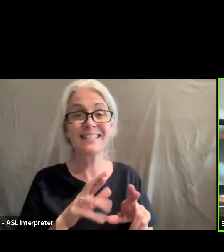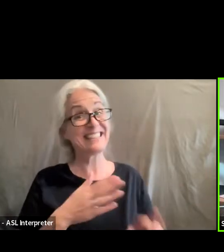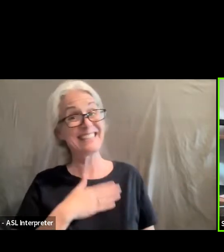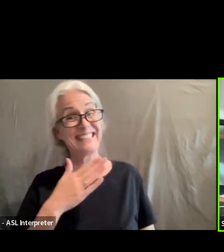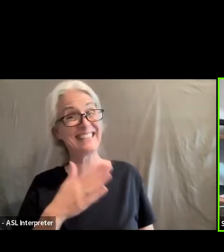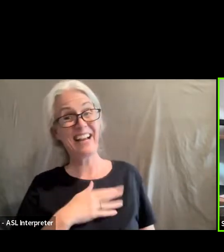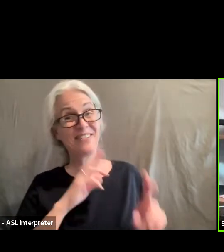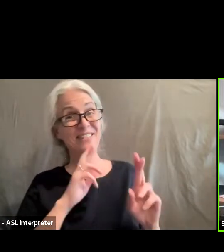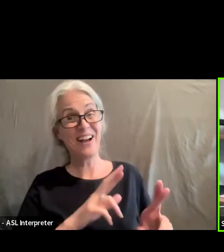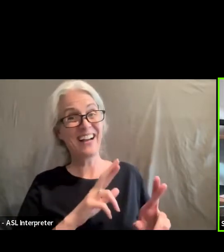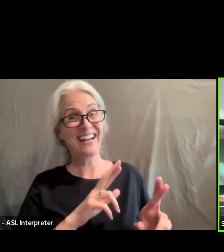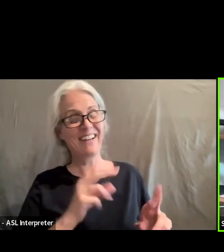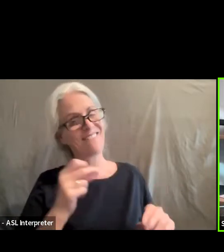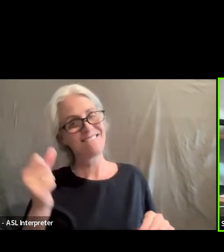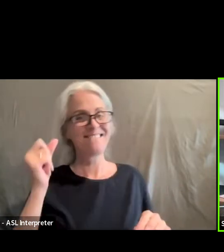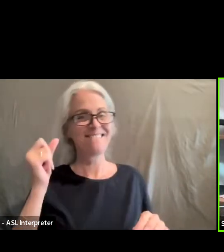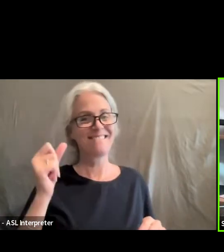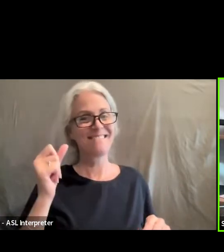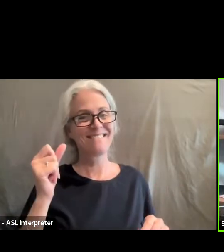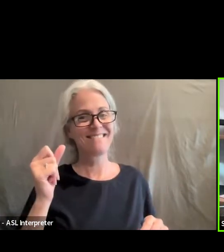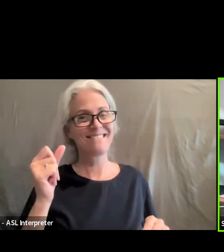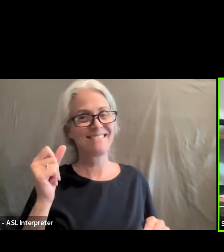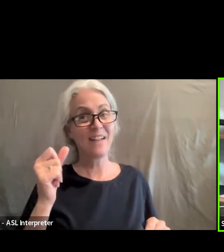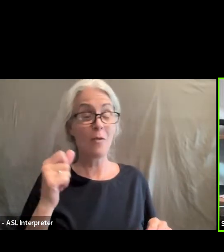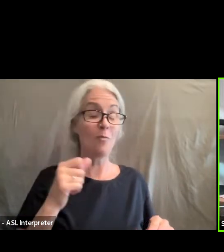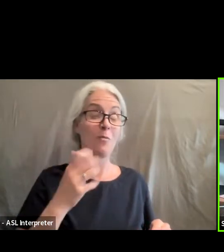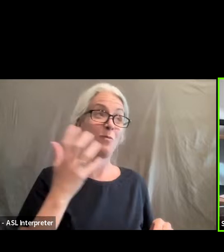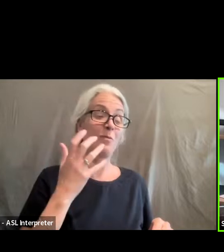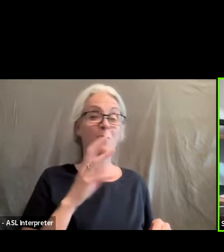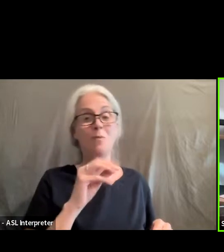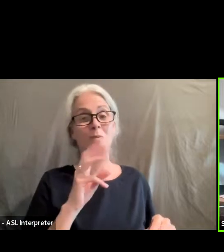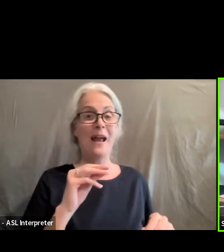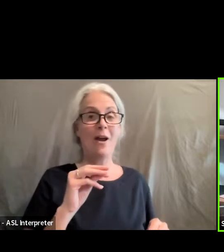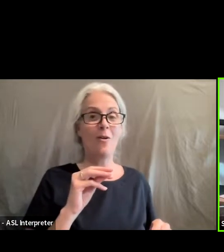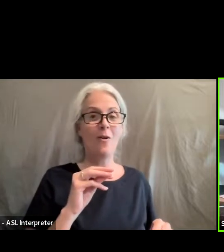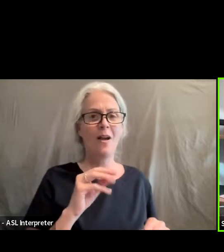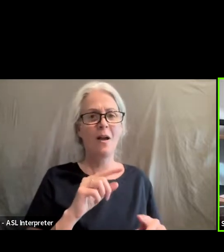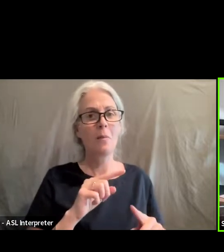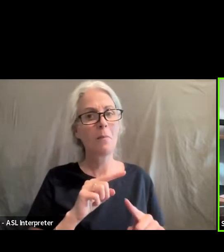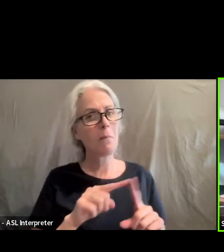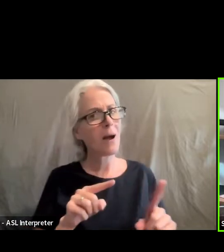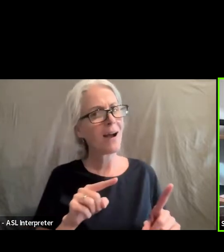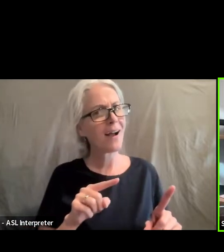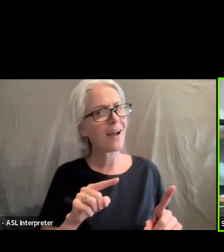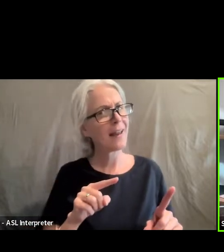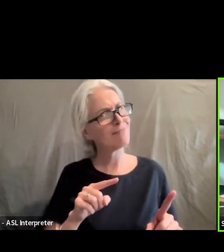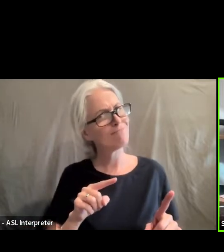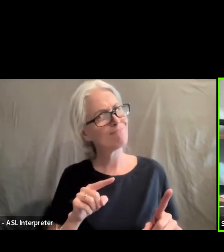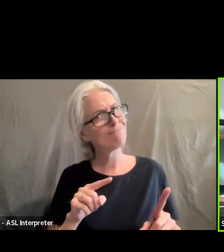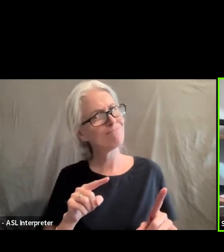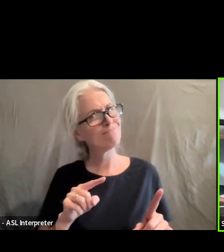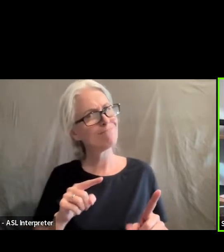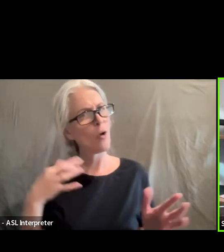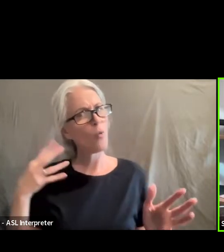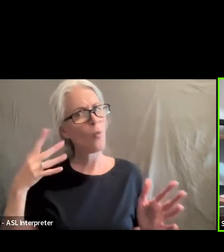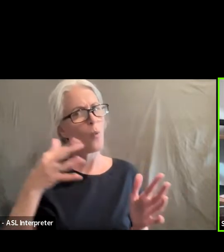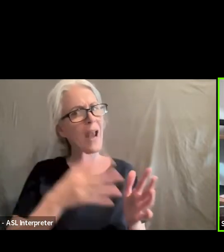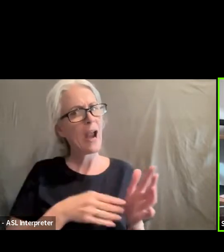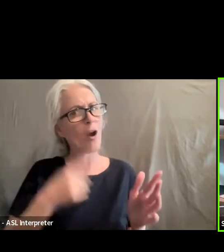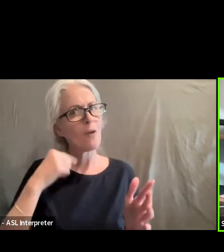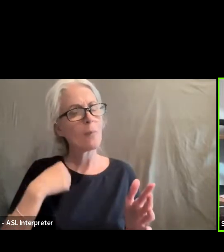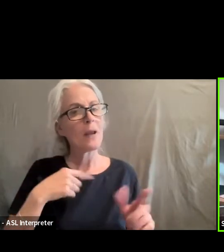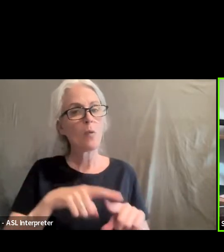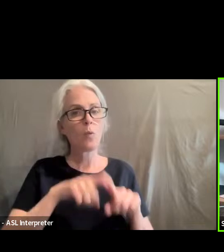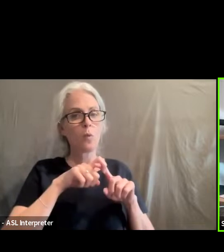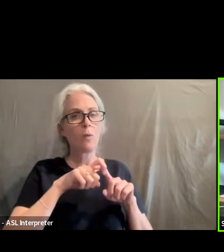that I got the response so quickly. Like, oh my gosh, I'm just going to grab it and go. And it's rare, actually, sometimes for me to pause